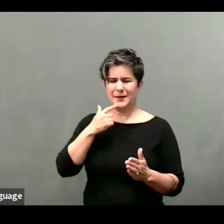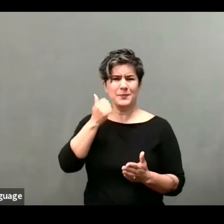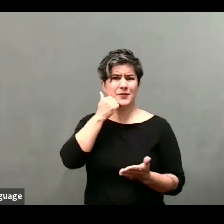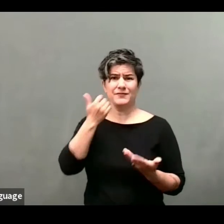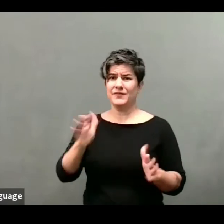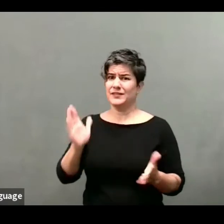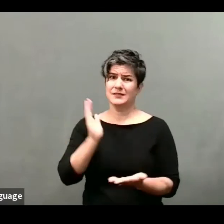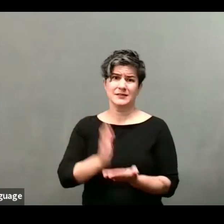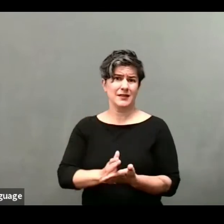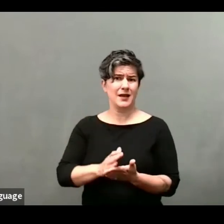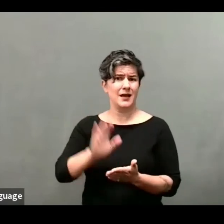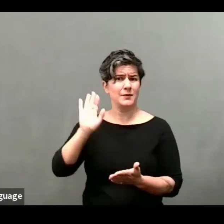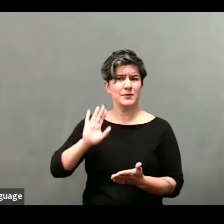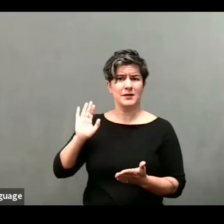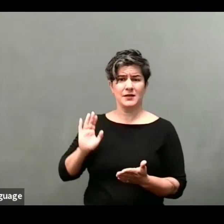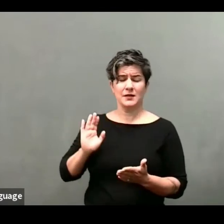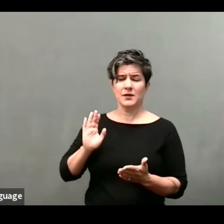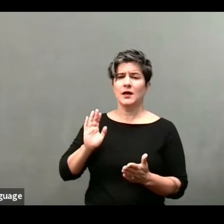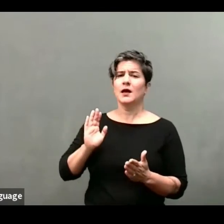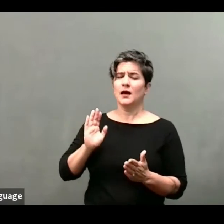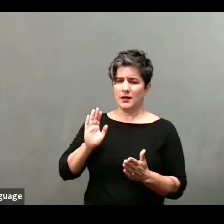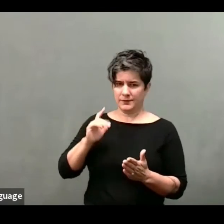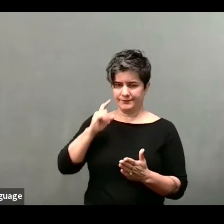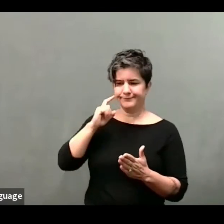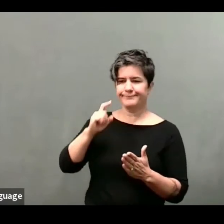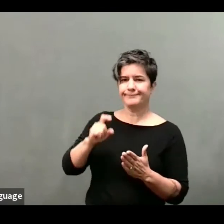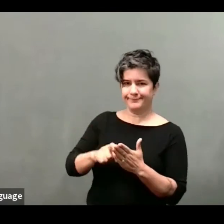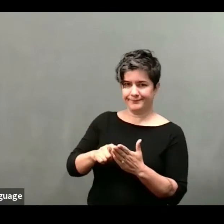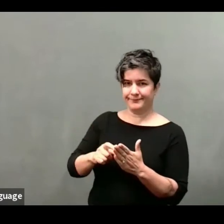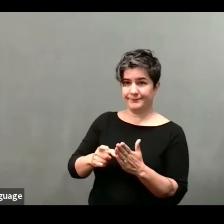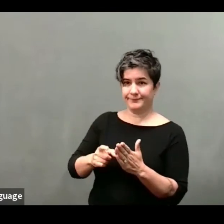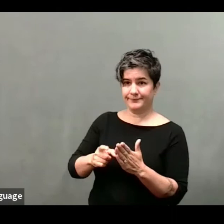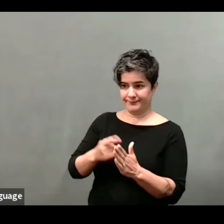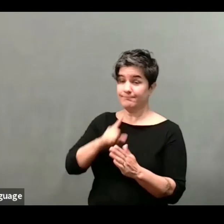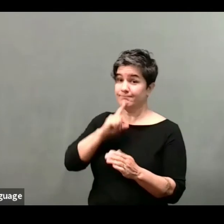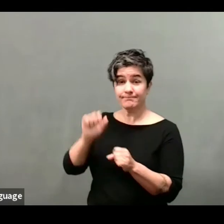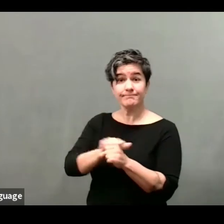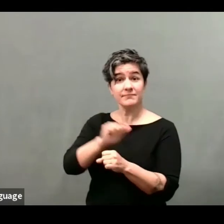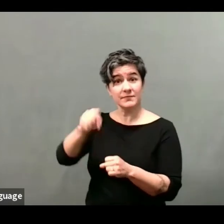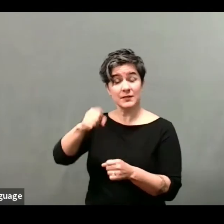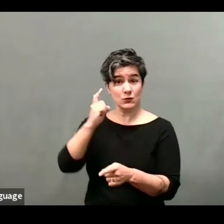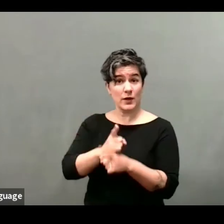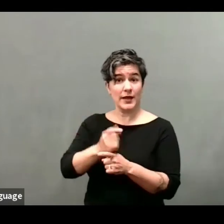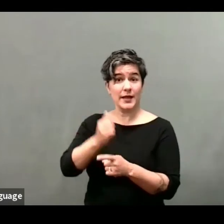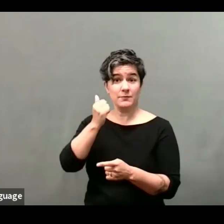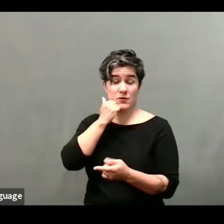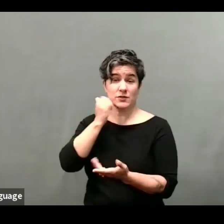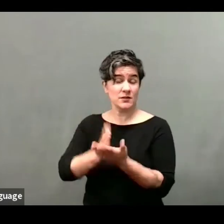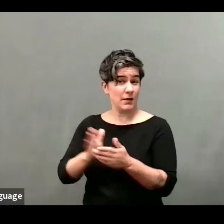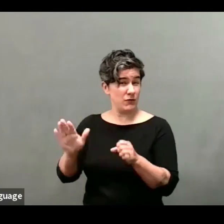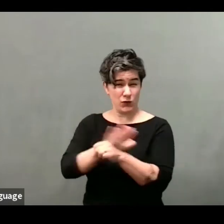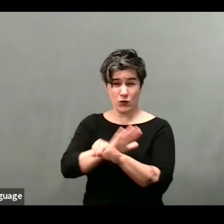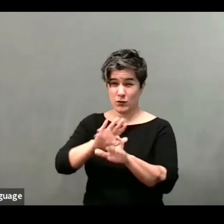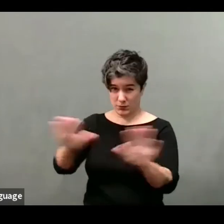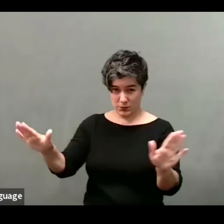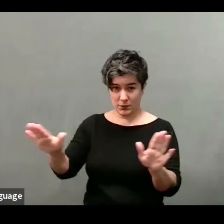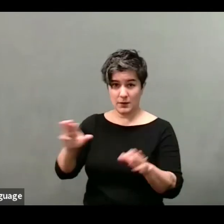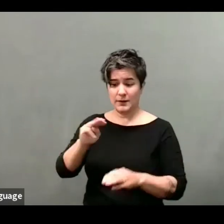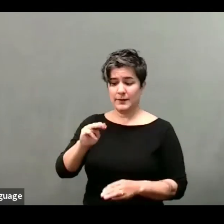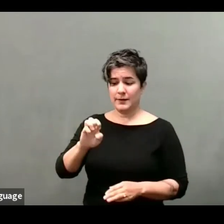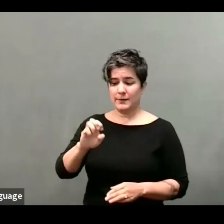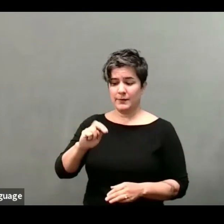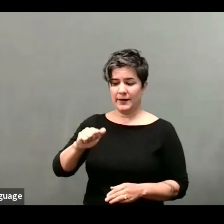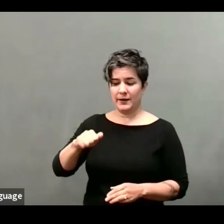that they no longer get periods. But what we found is sometimes they are truly postmenopausal. And sometimes their periods have